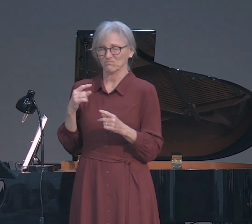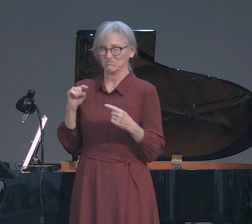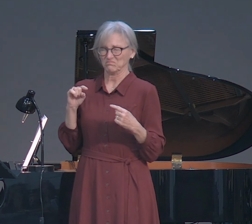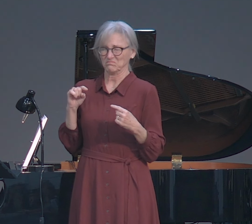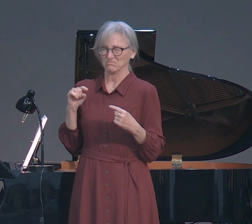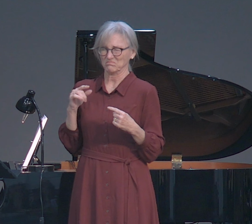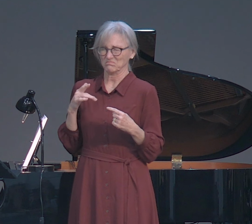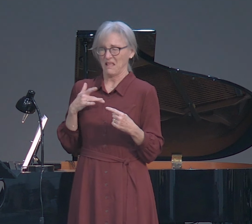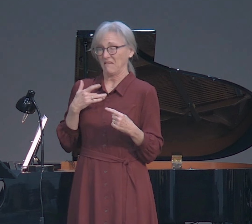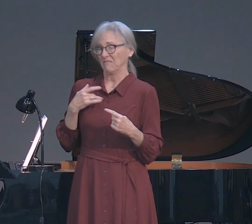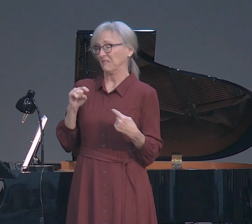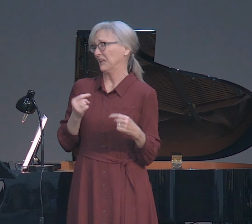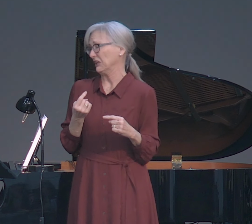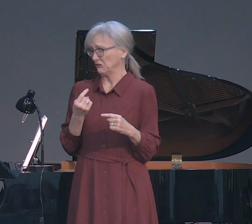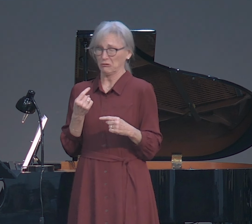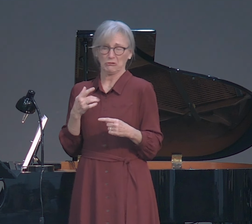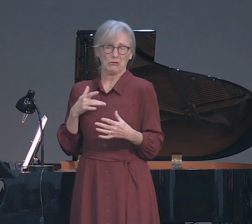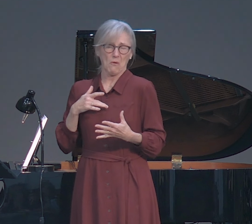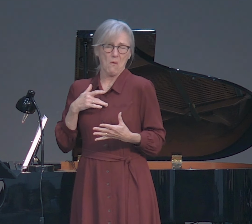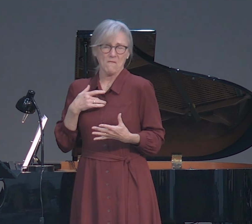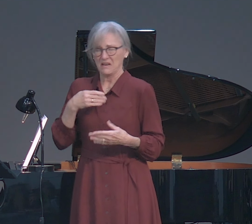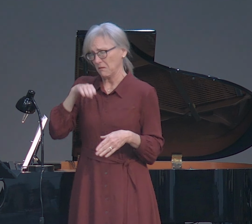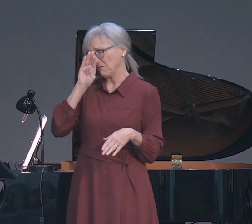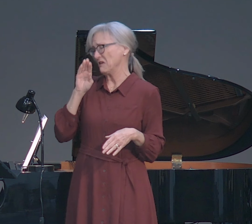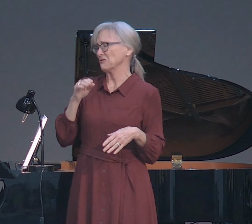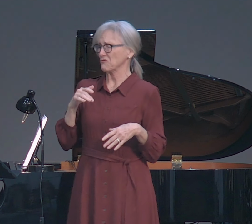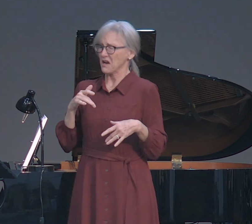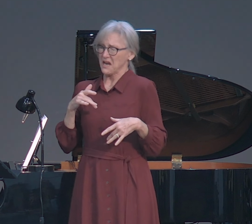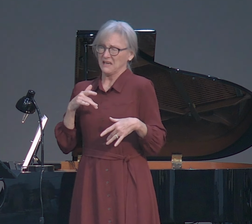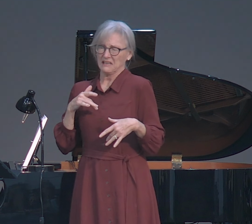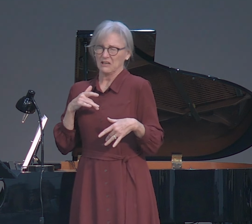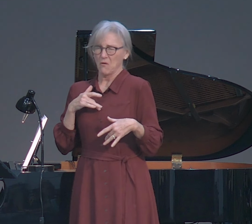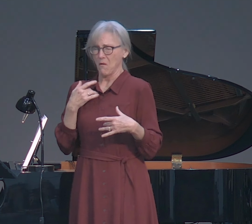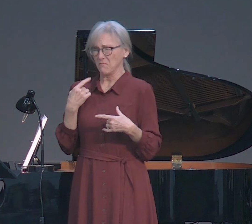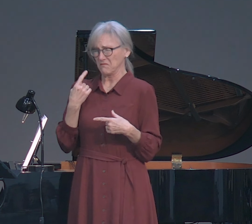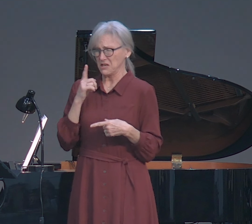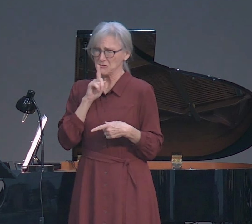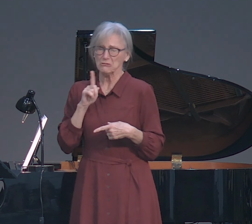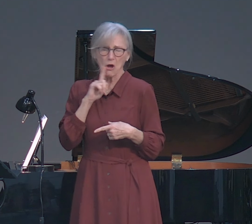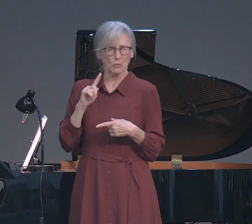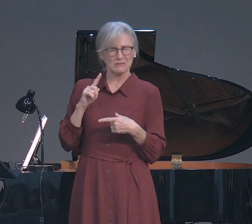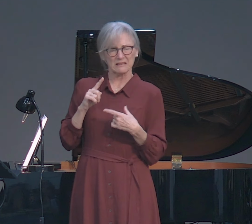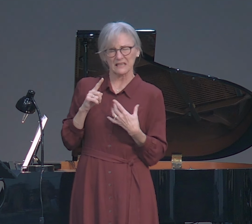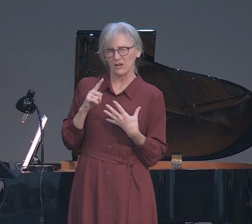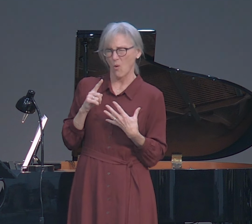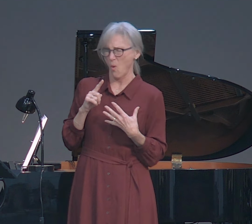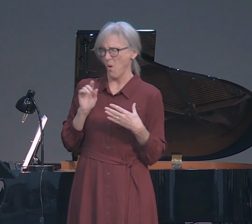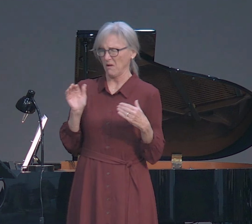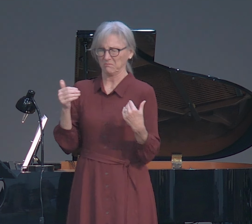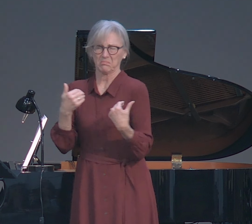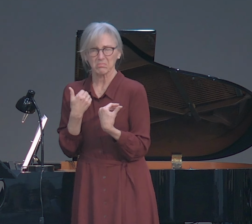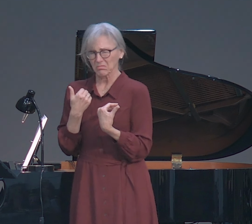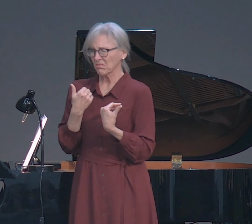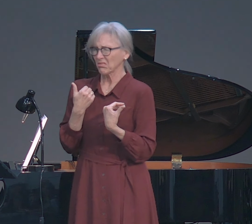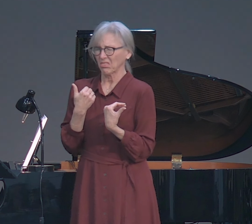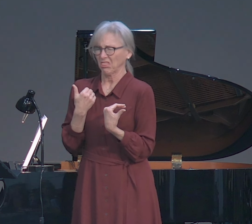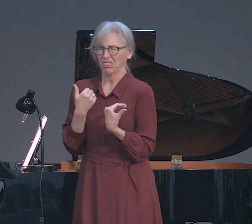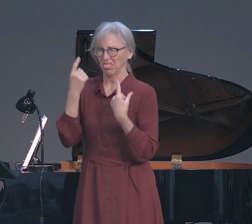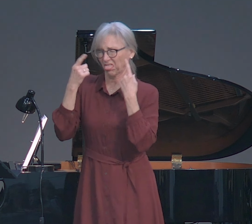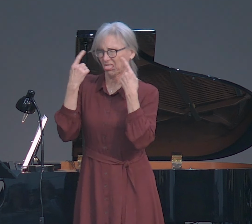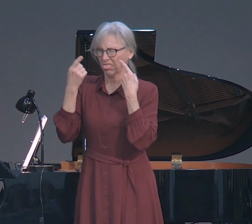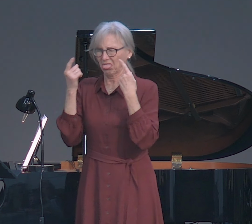and lonely. Some of us will be tempted to leave, frustrated, full of